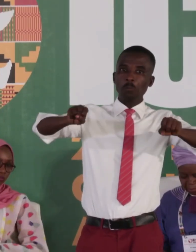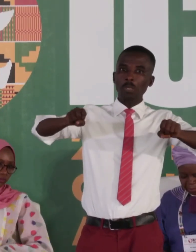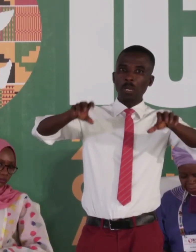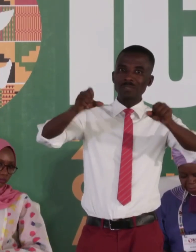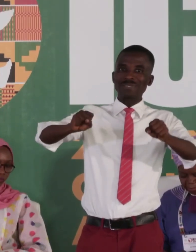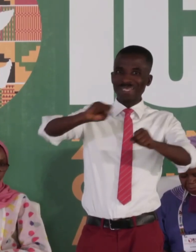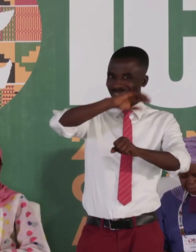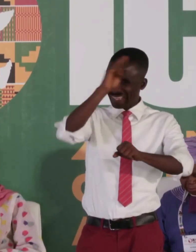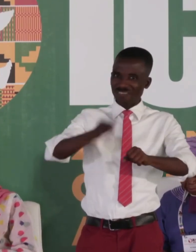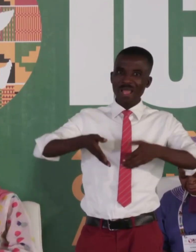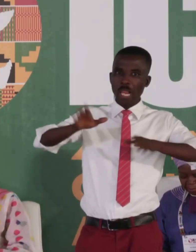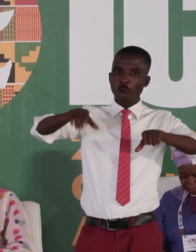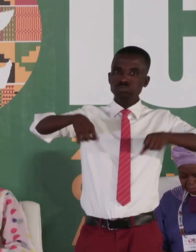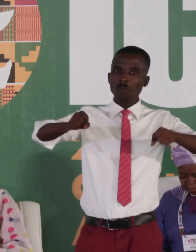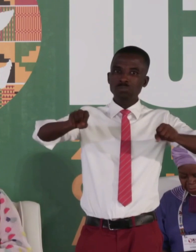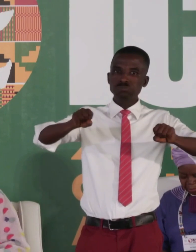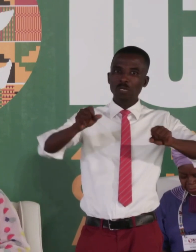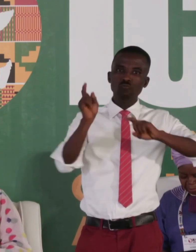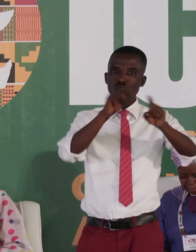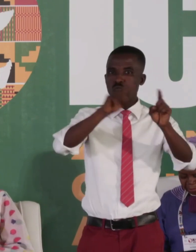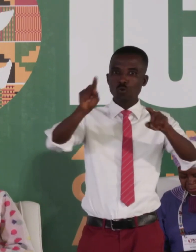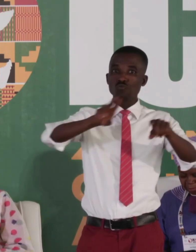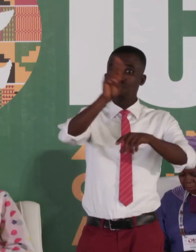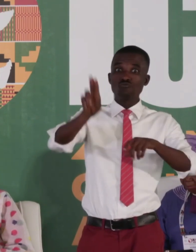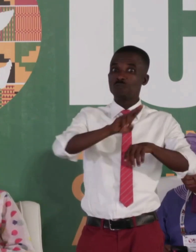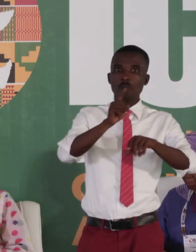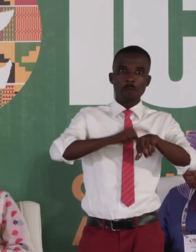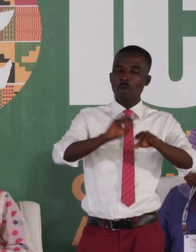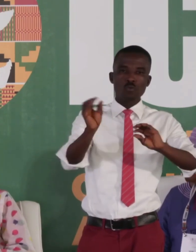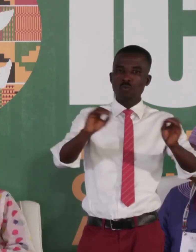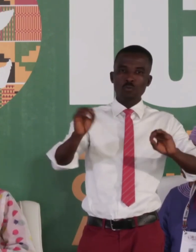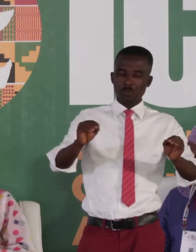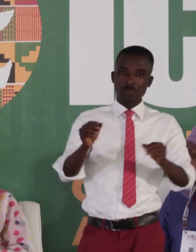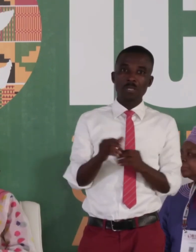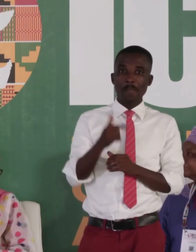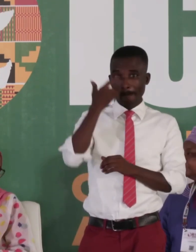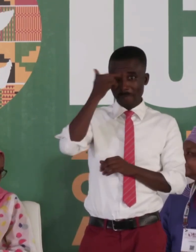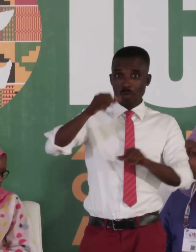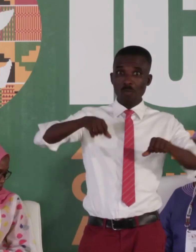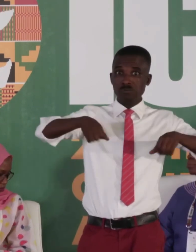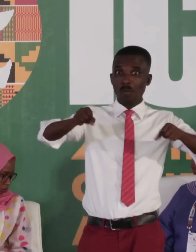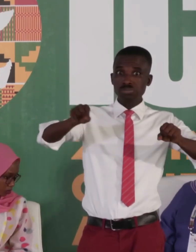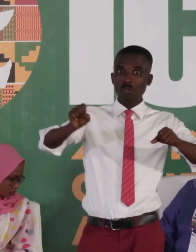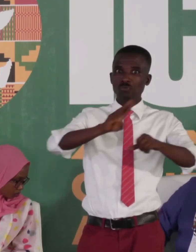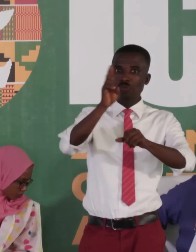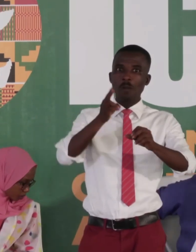National Security thought it wise to ban the use of motorbike because motorbike was used to